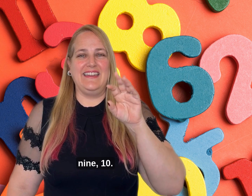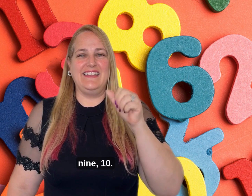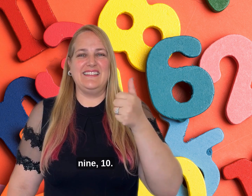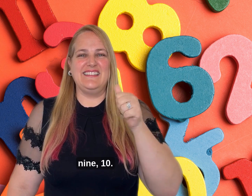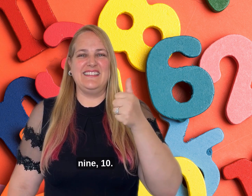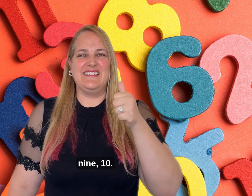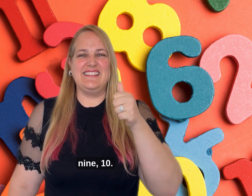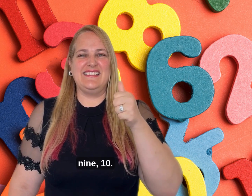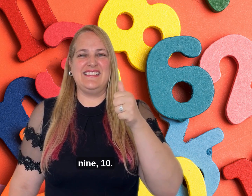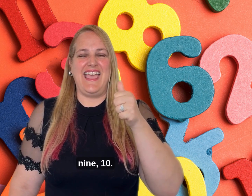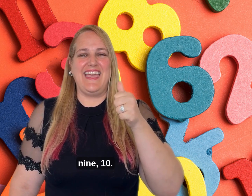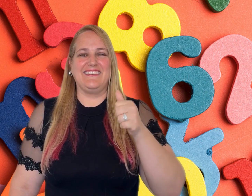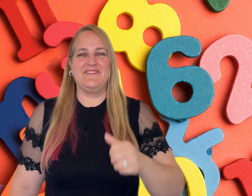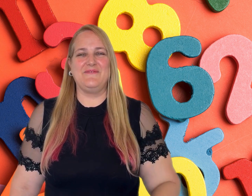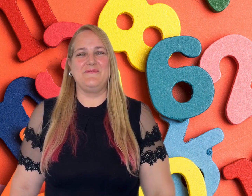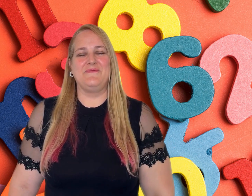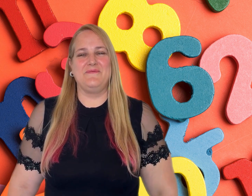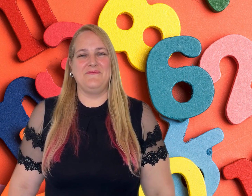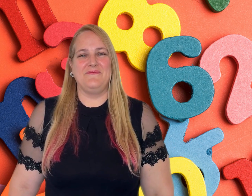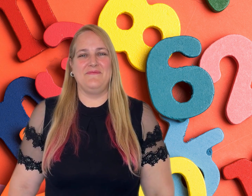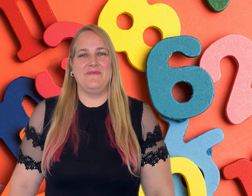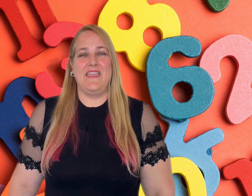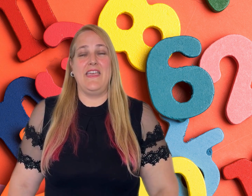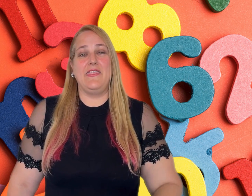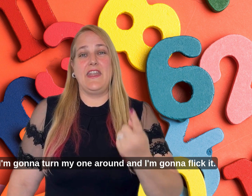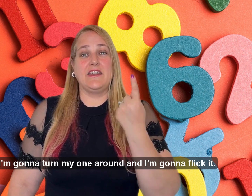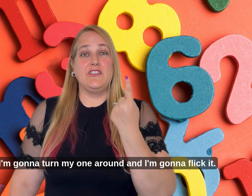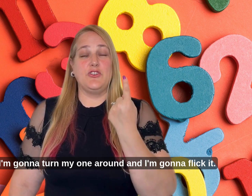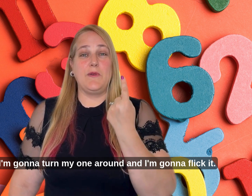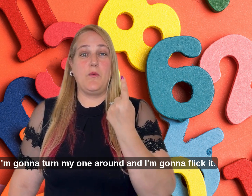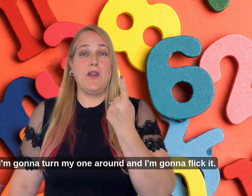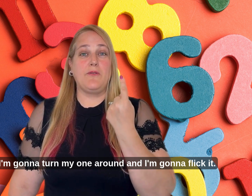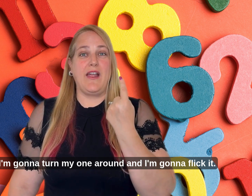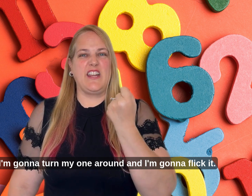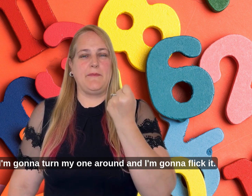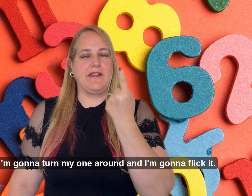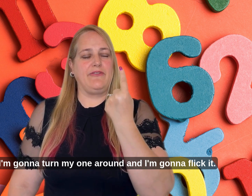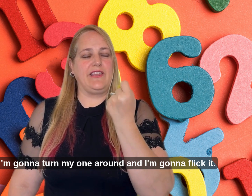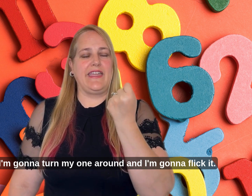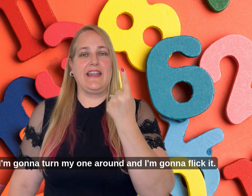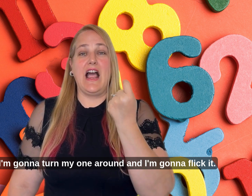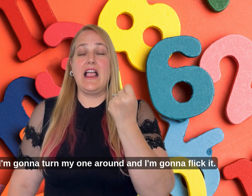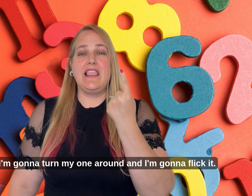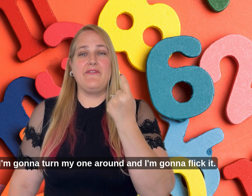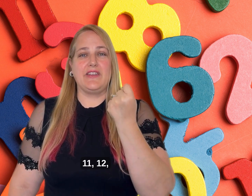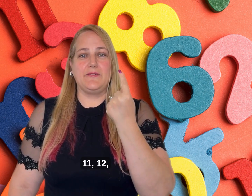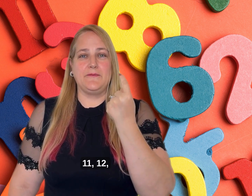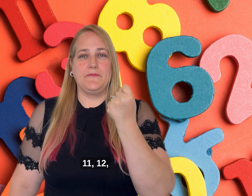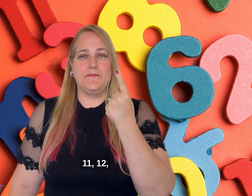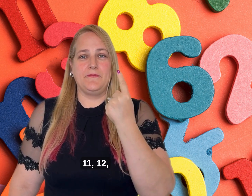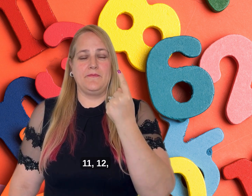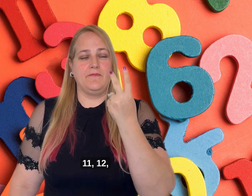9, 10. Then I'm going to turn my 1 around and I'm going to flick it. 11,